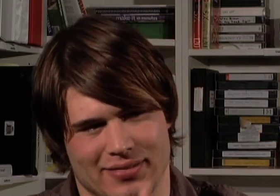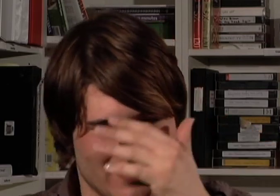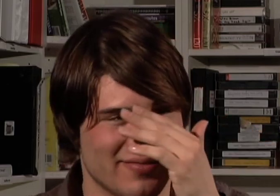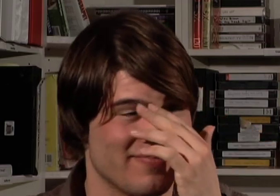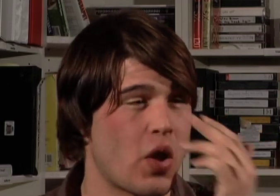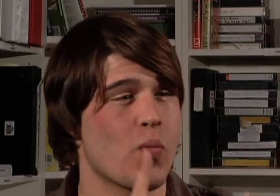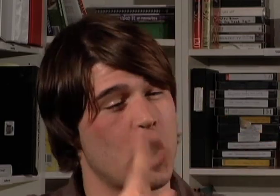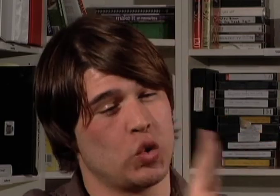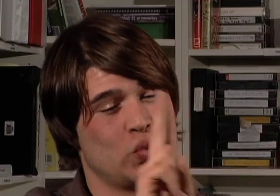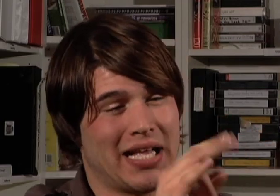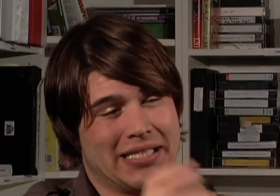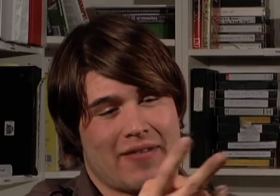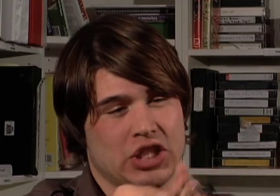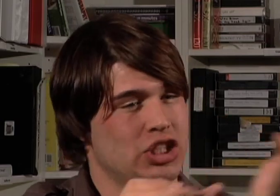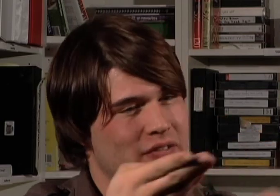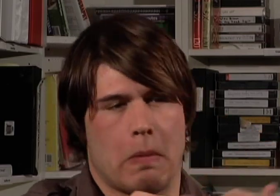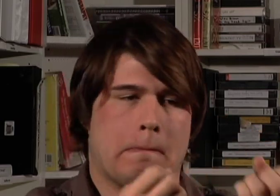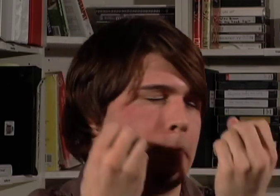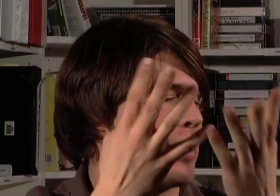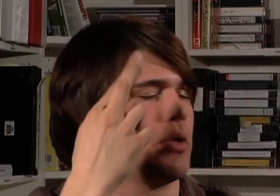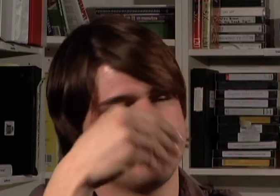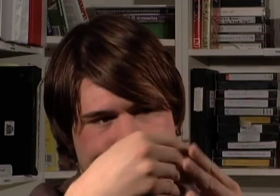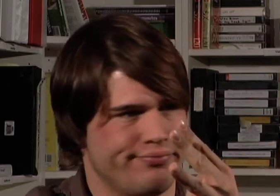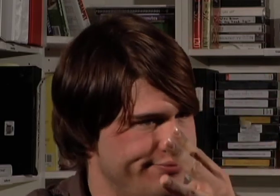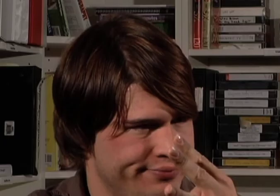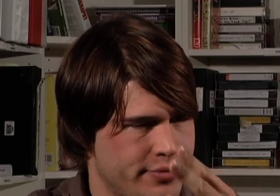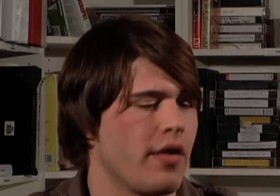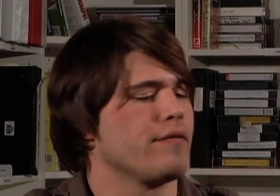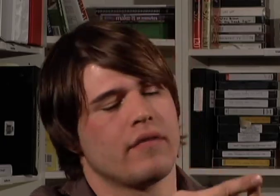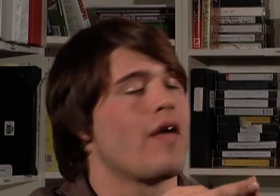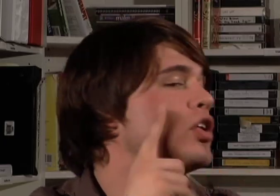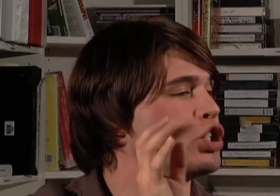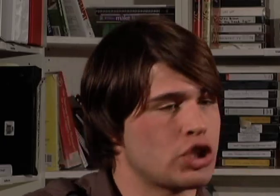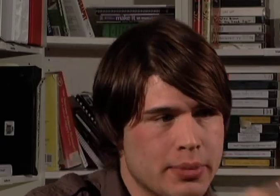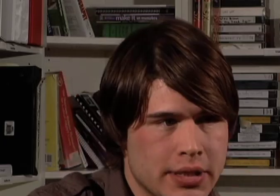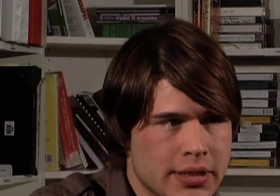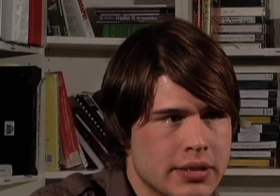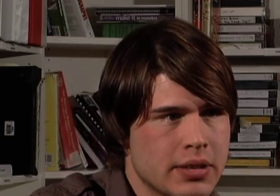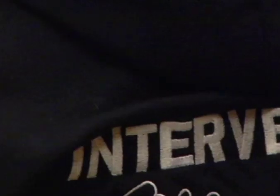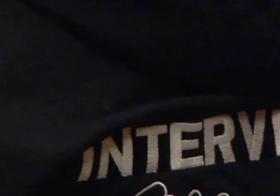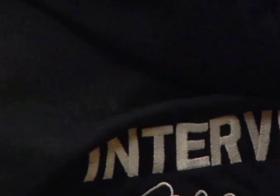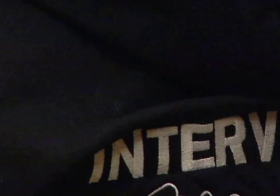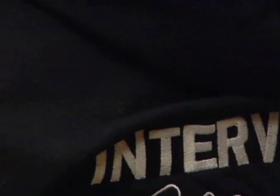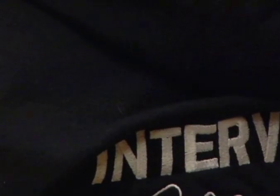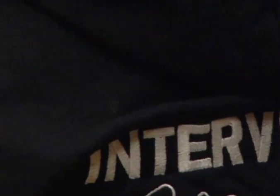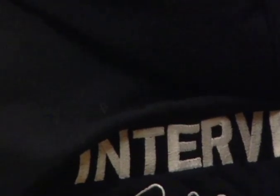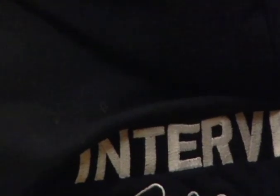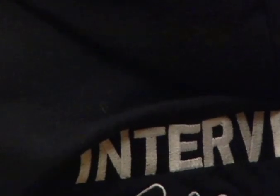use intervener services more and more. I mean, there's so many reasons that you can use an intervener for: interpreting purposes,